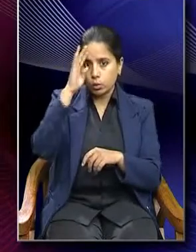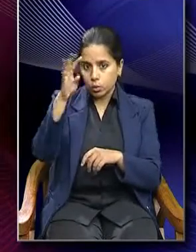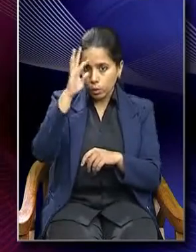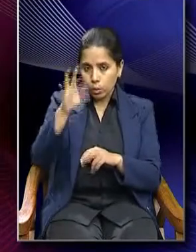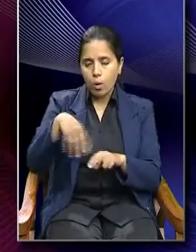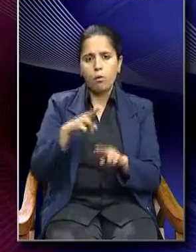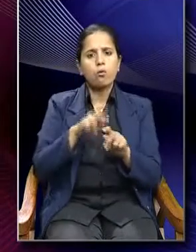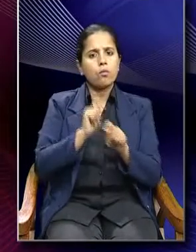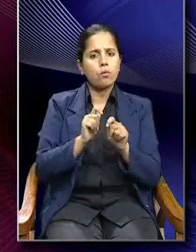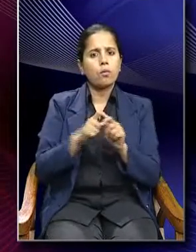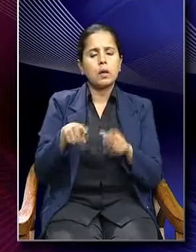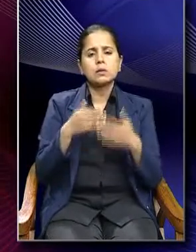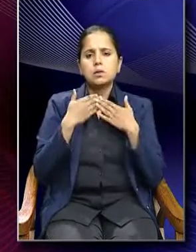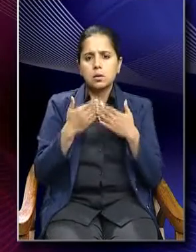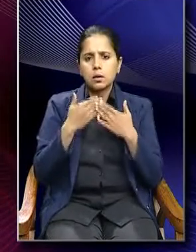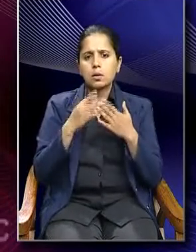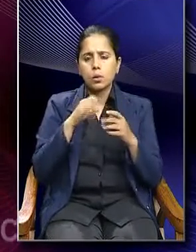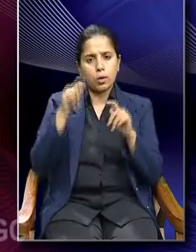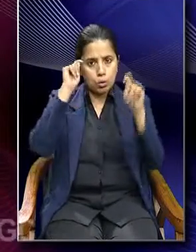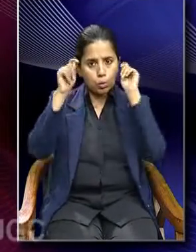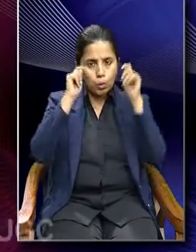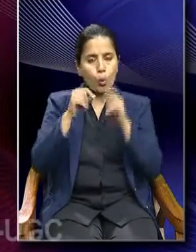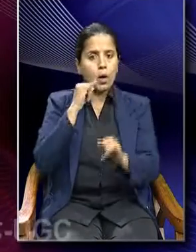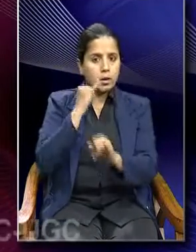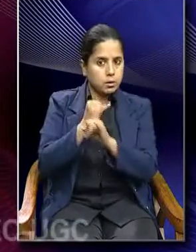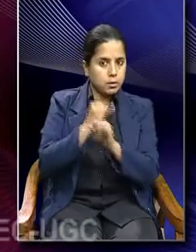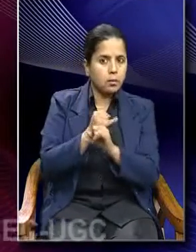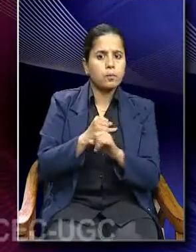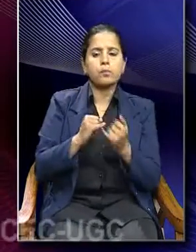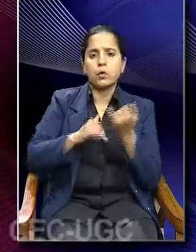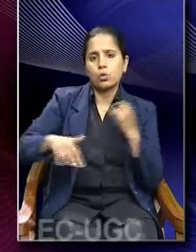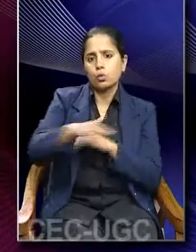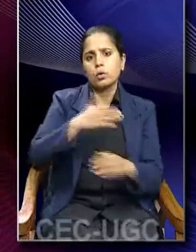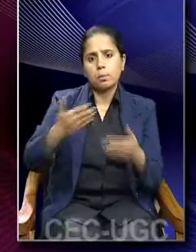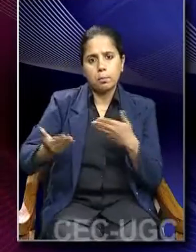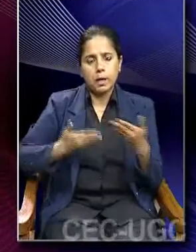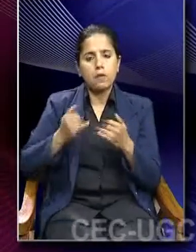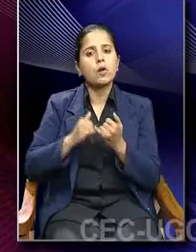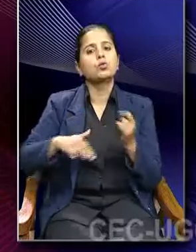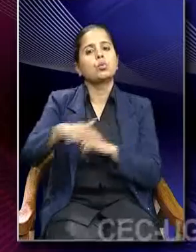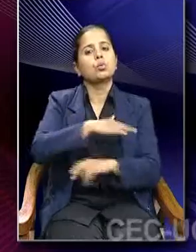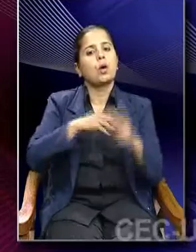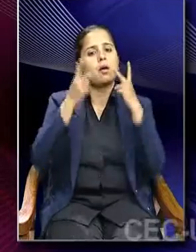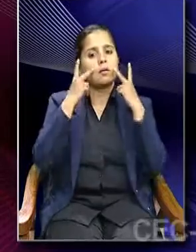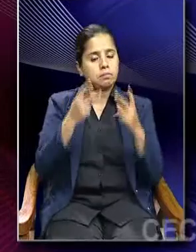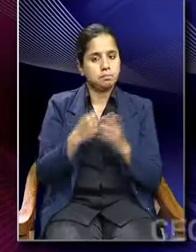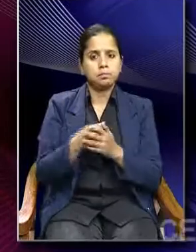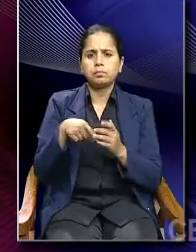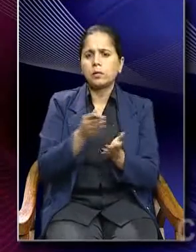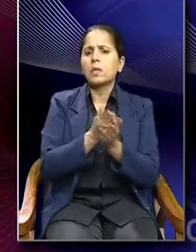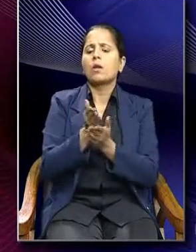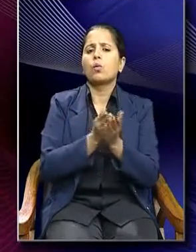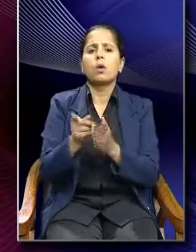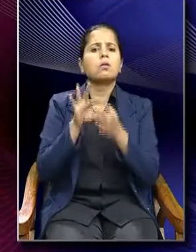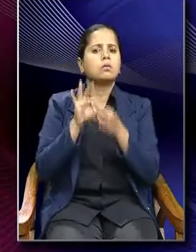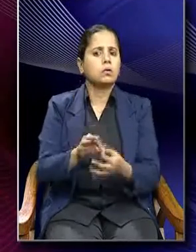functionalism studies roles of institutions, social behavior in the society, in the way that these are related